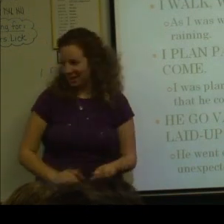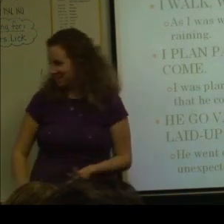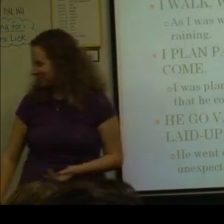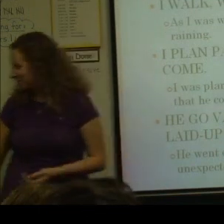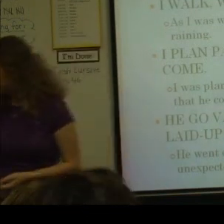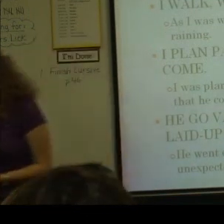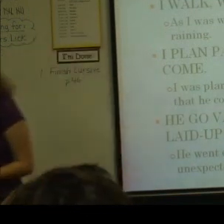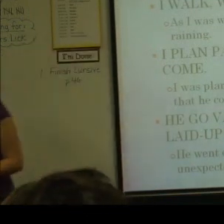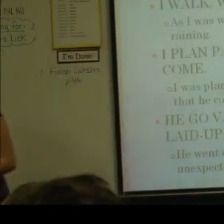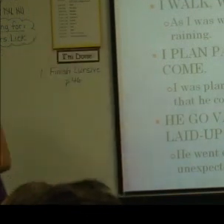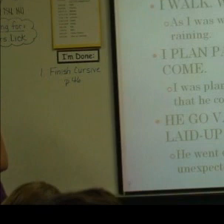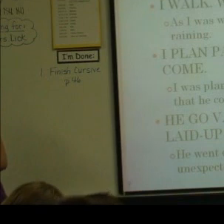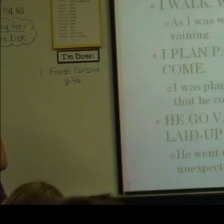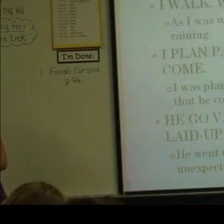Okay.